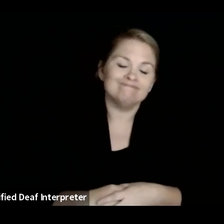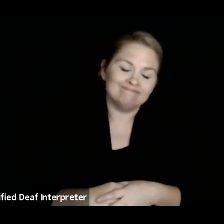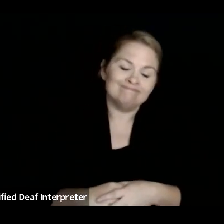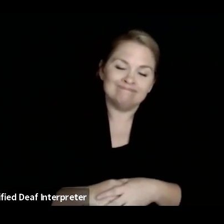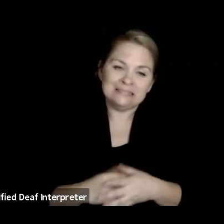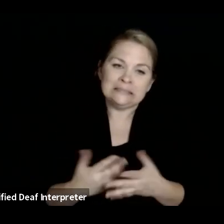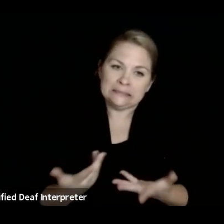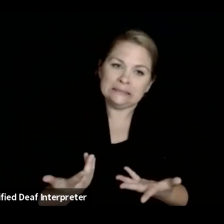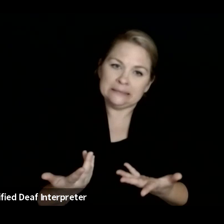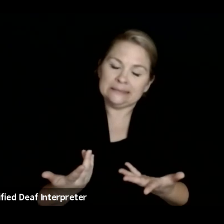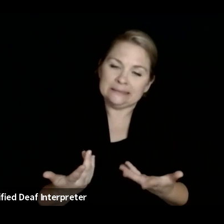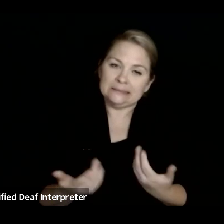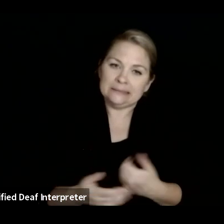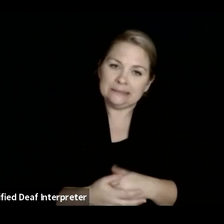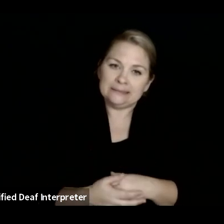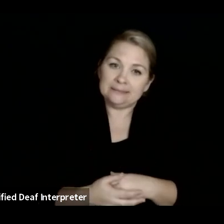20s.